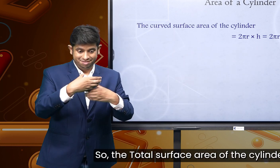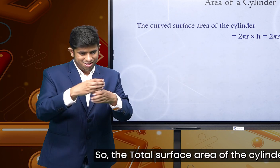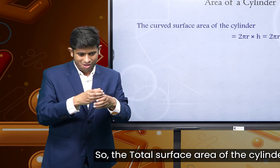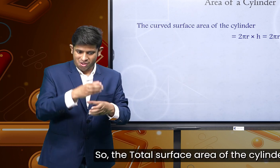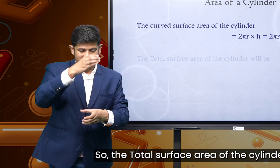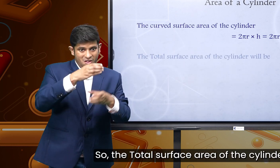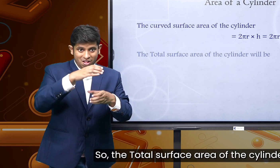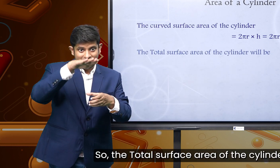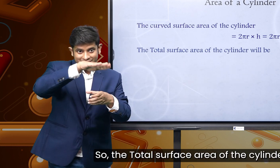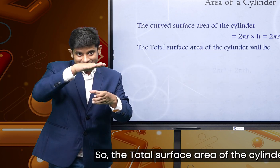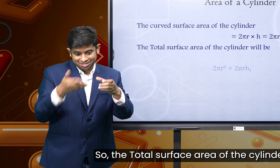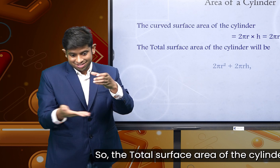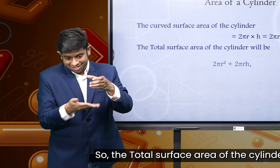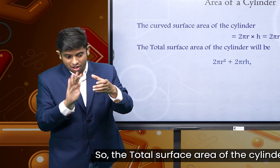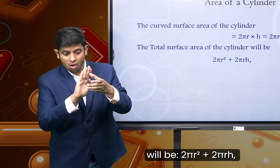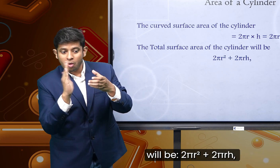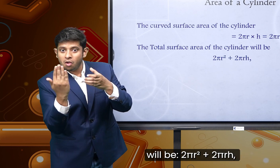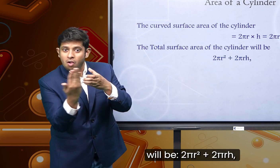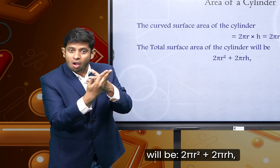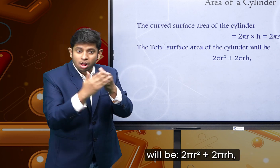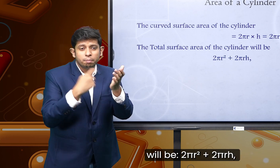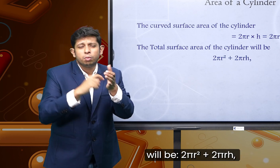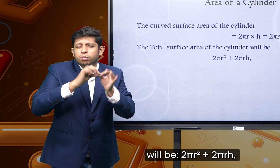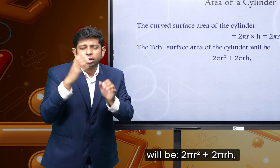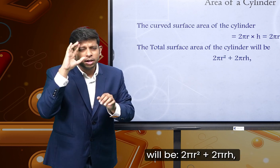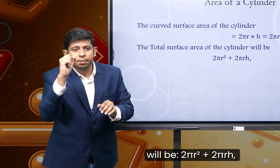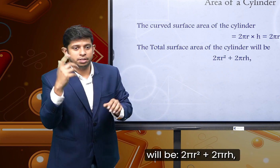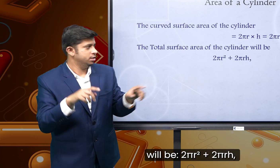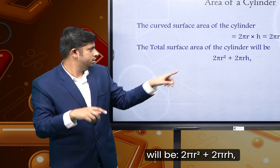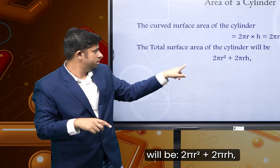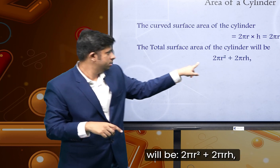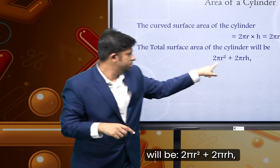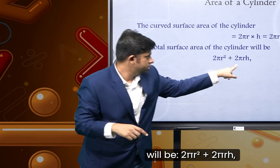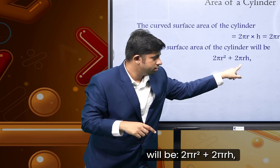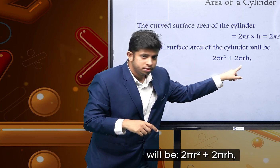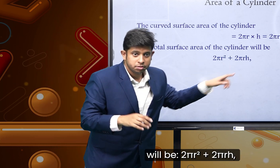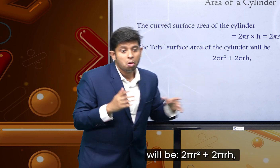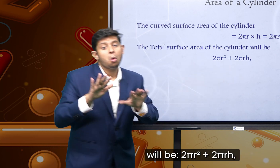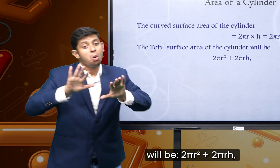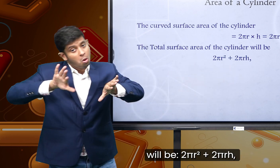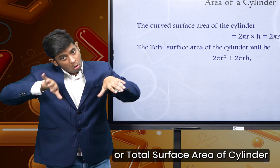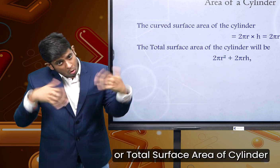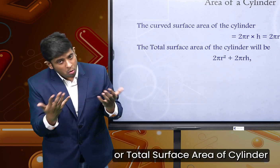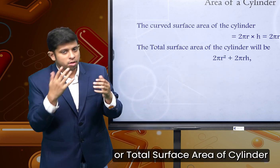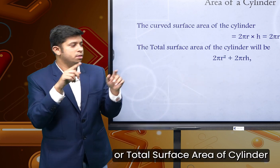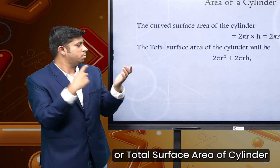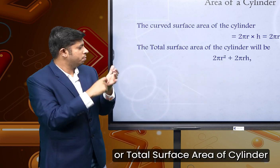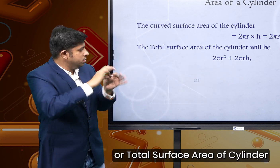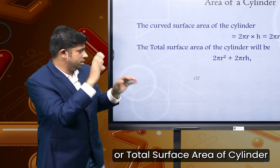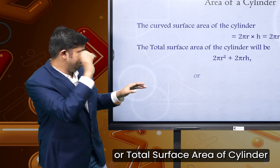So, the total surface area of the cylinder will be 2 pi r square plus 2 pi r h, or total surface area